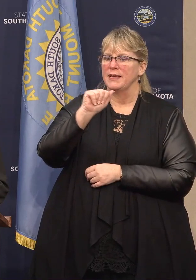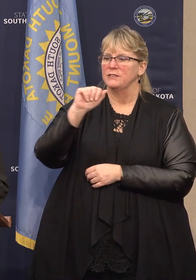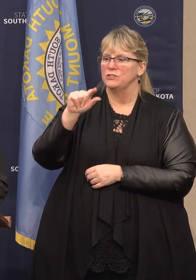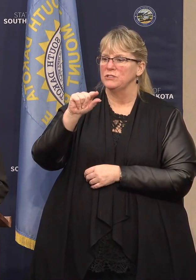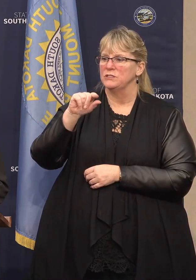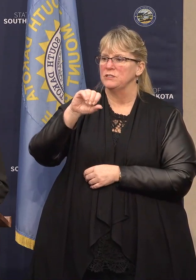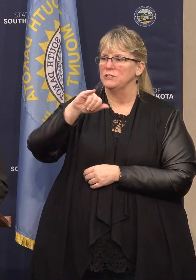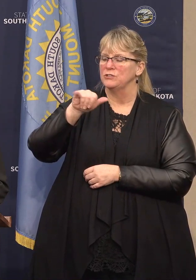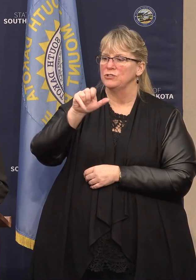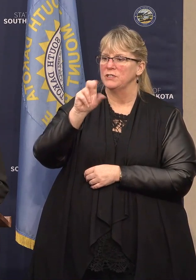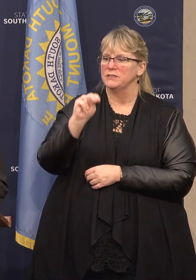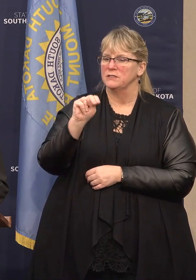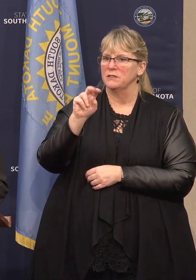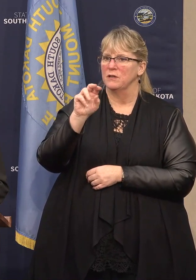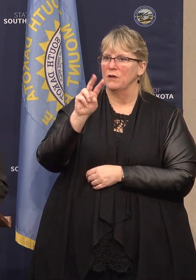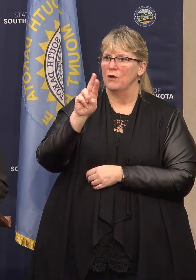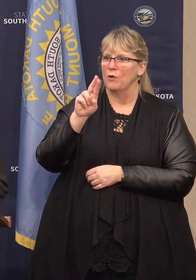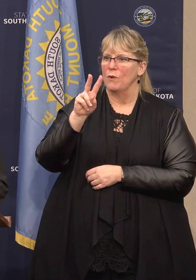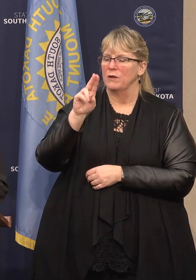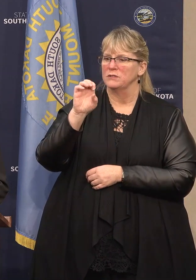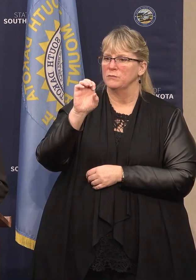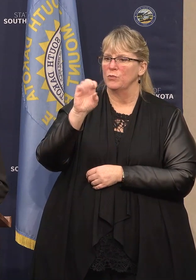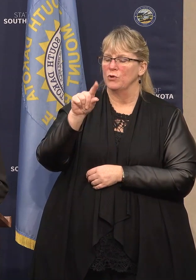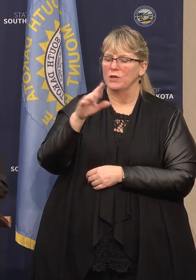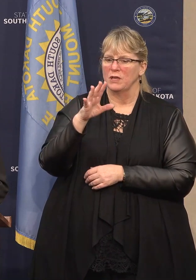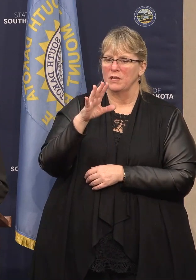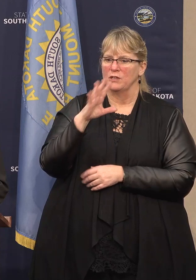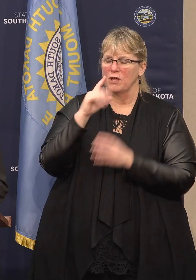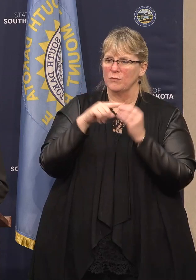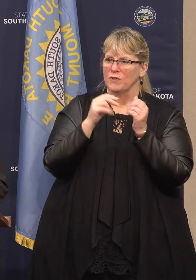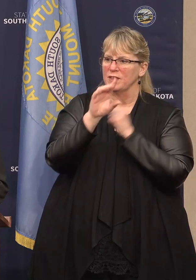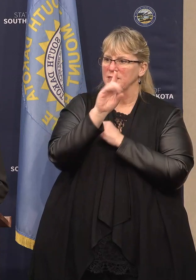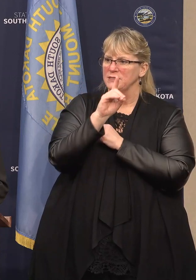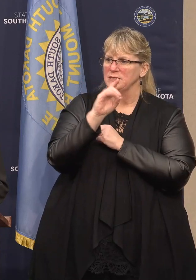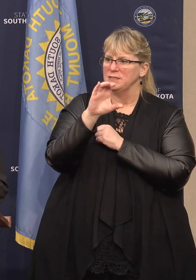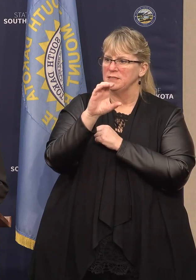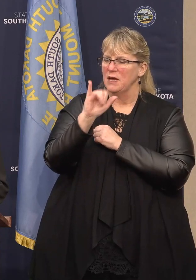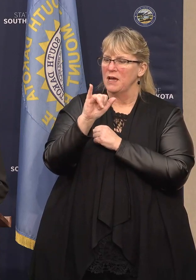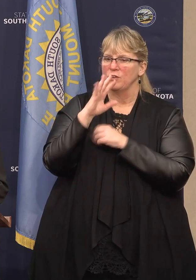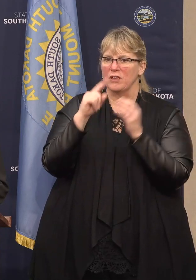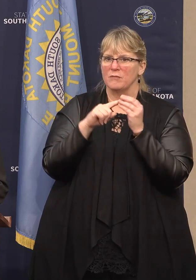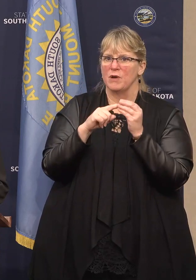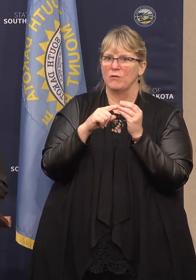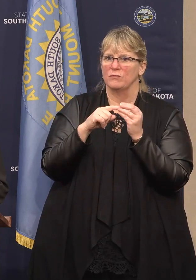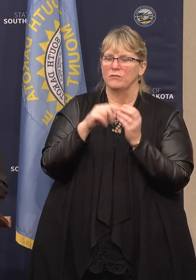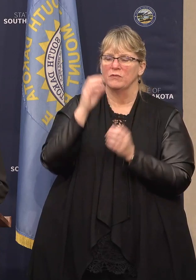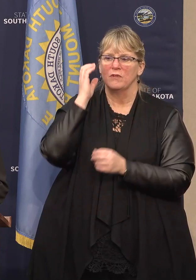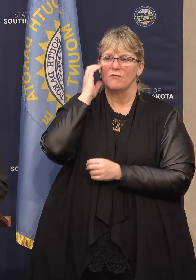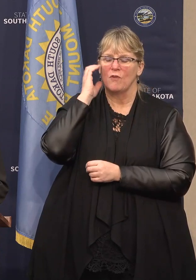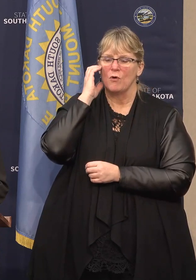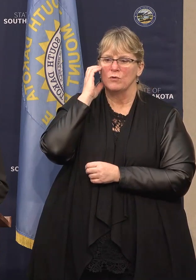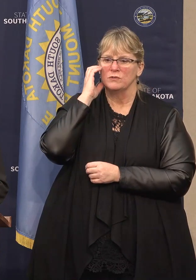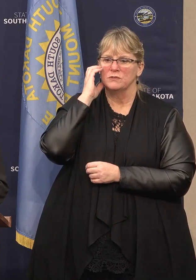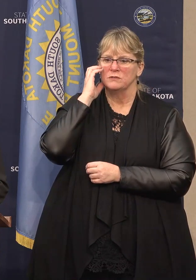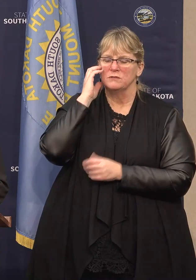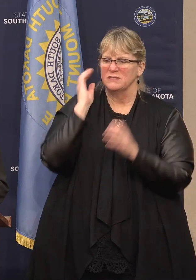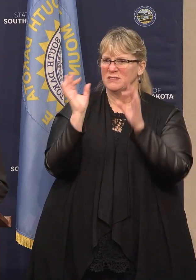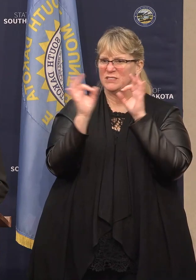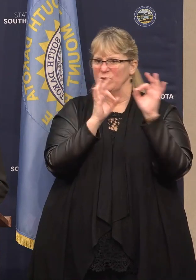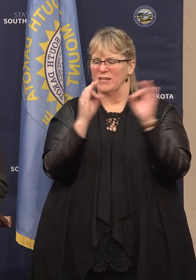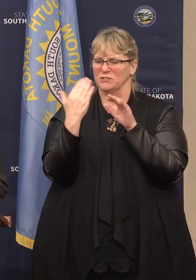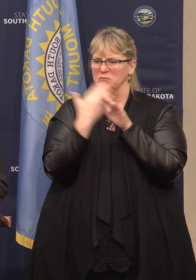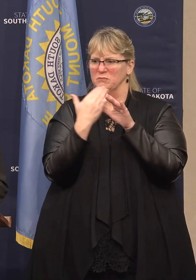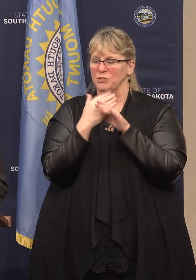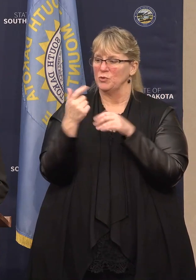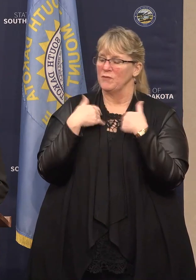that he had asked a member of the DCI about cell phone extractions while he was under investigation. I'm just wondering if you